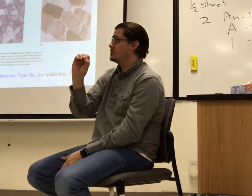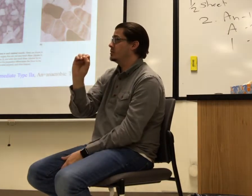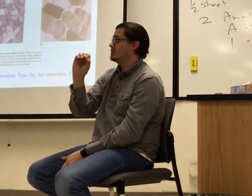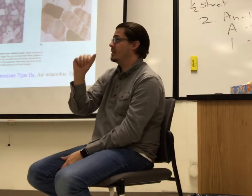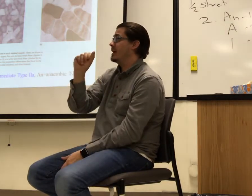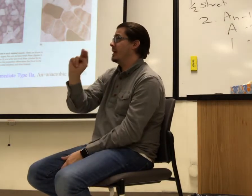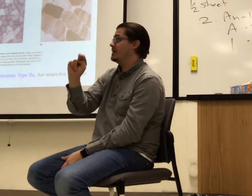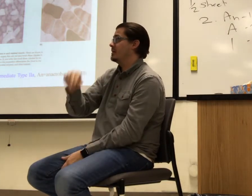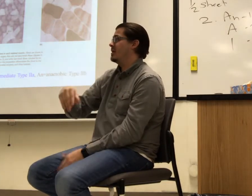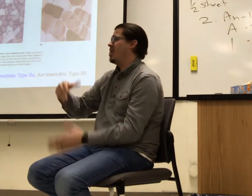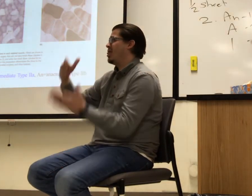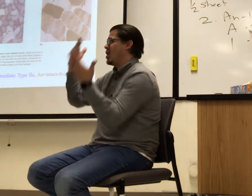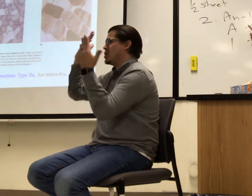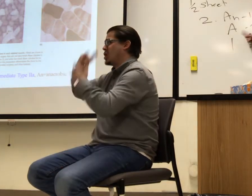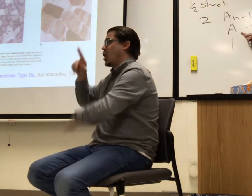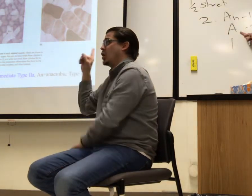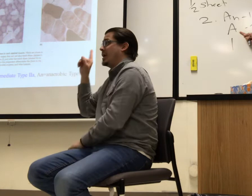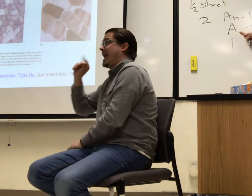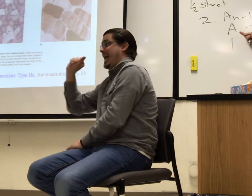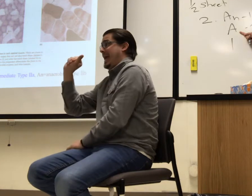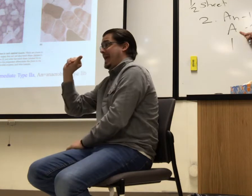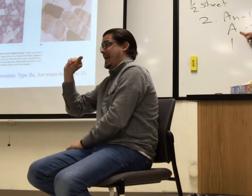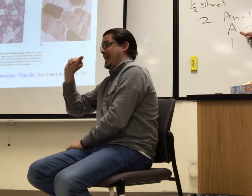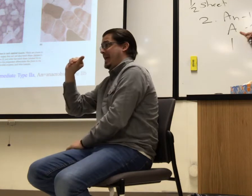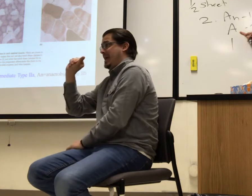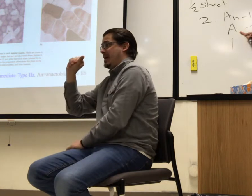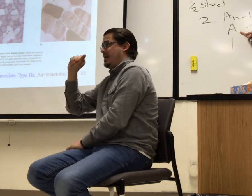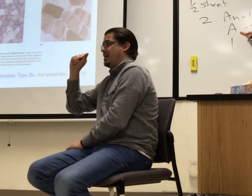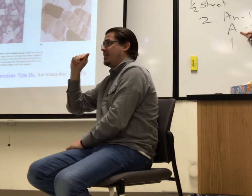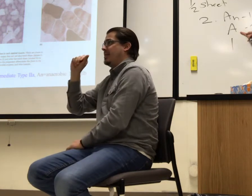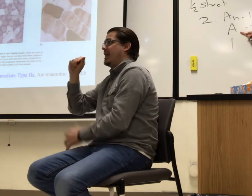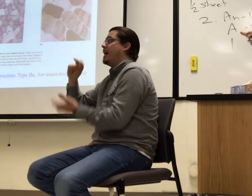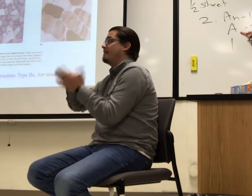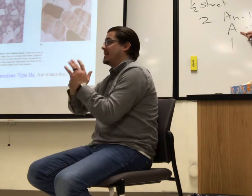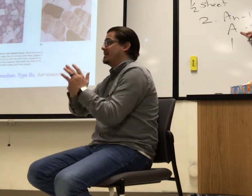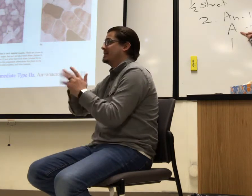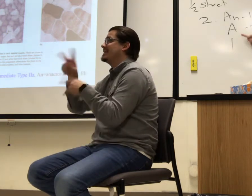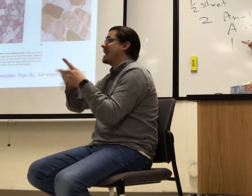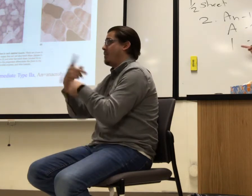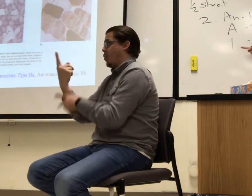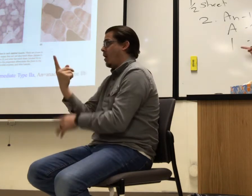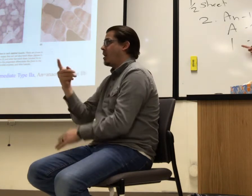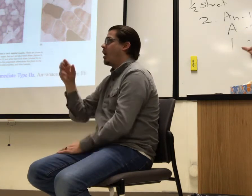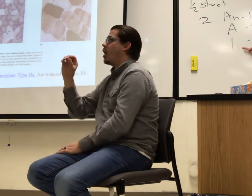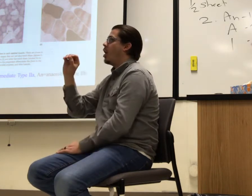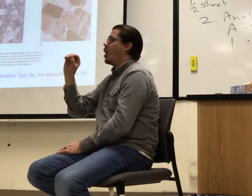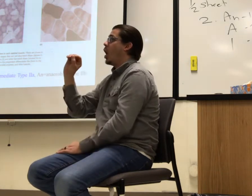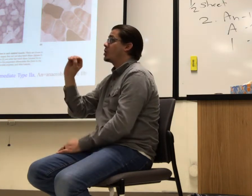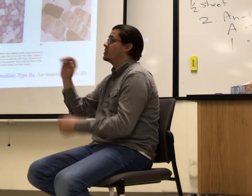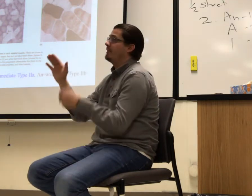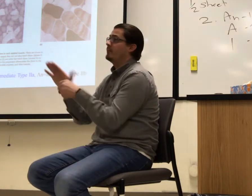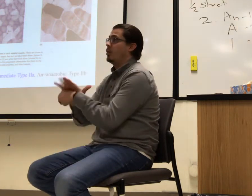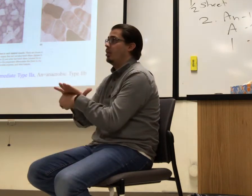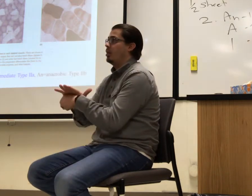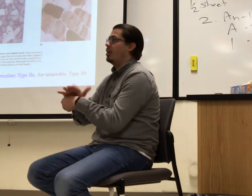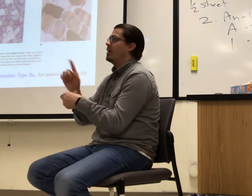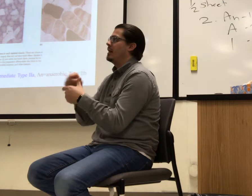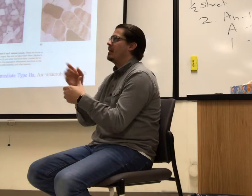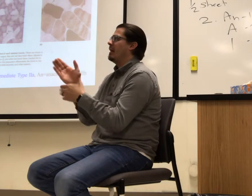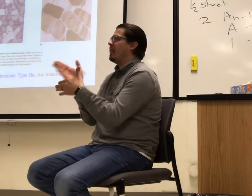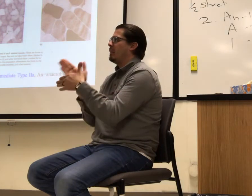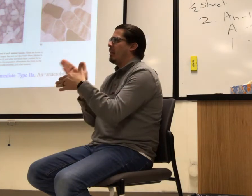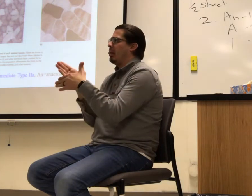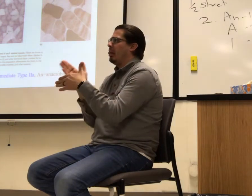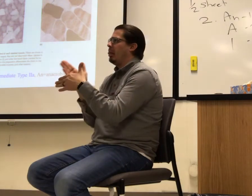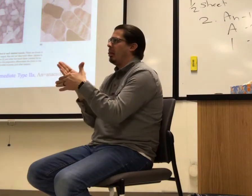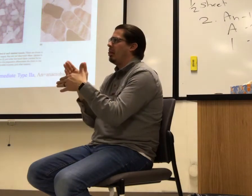I've been teaching. And the darkest one was for the aerobic, the type 1s. And in somewhere in between are the type